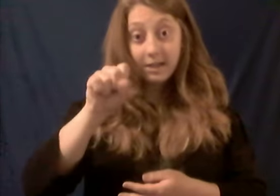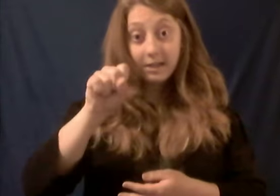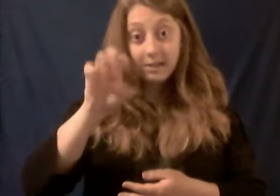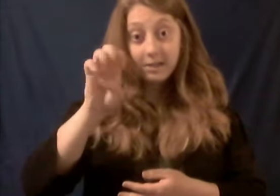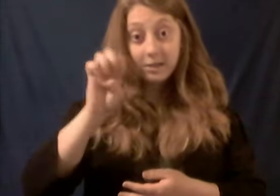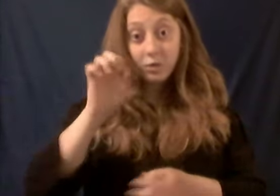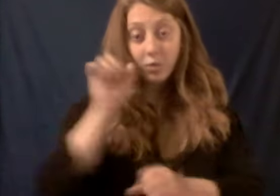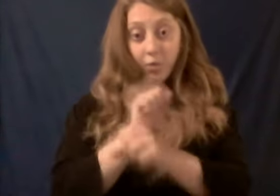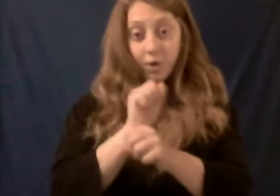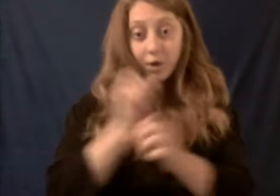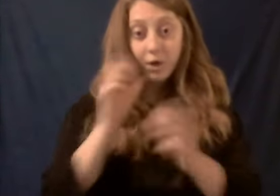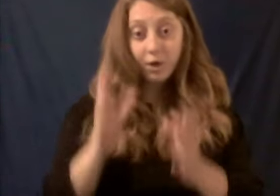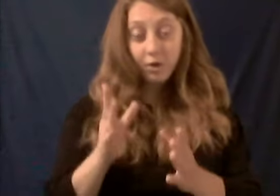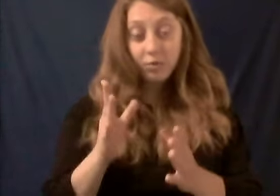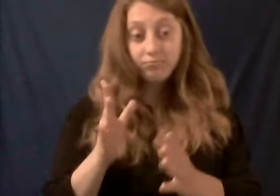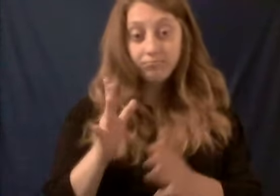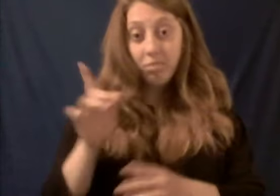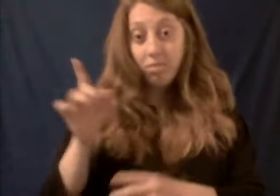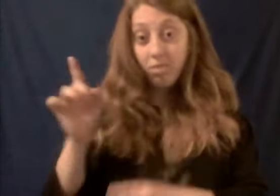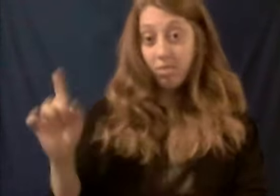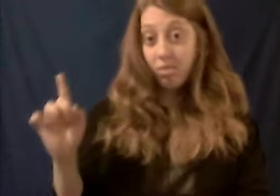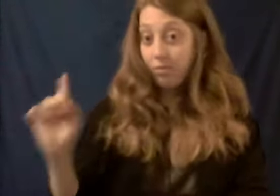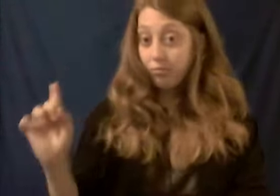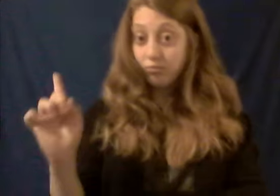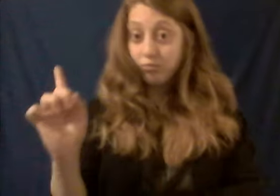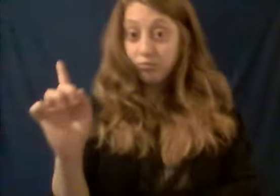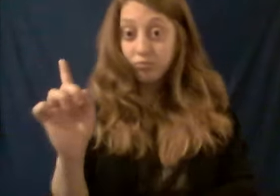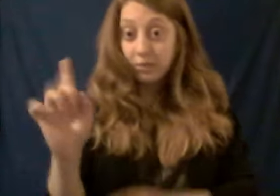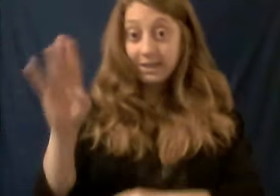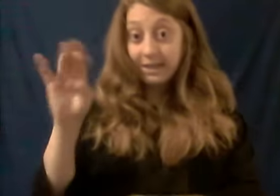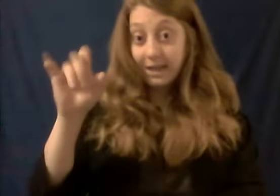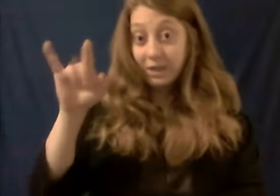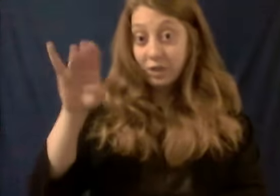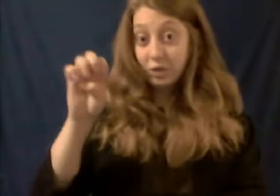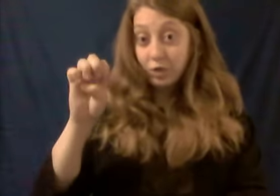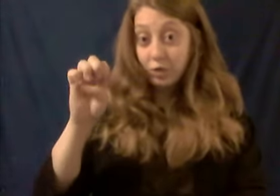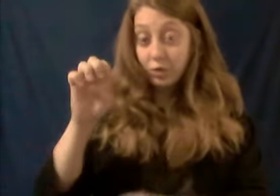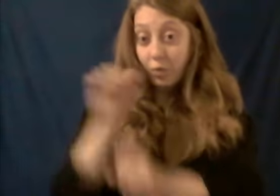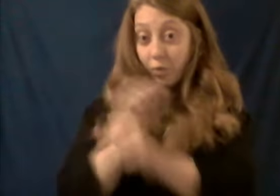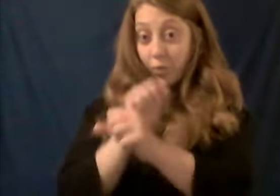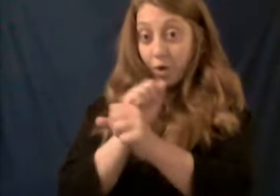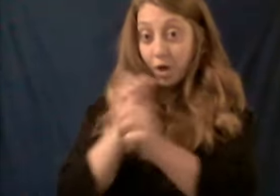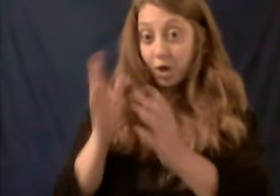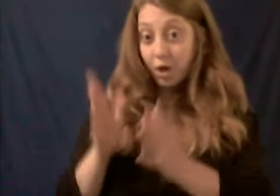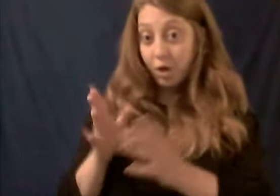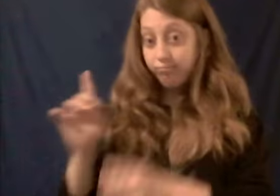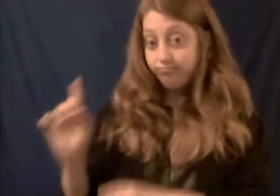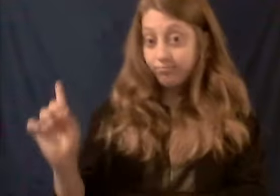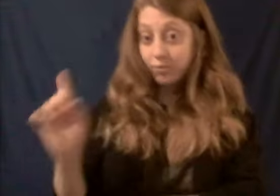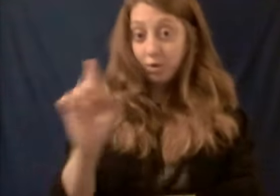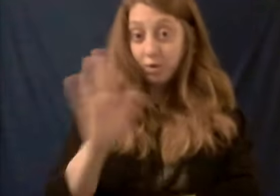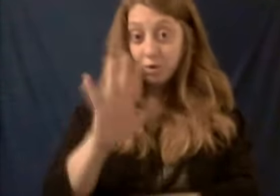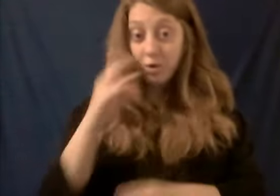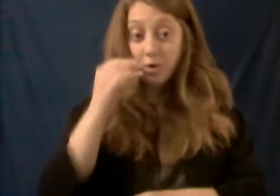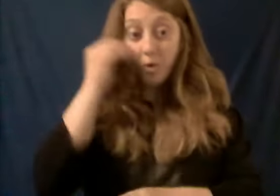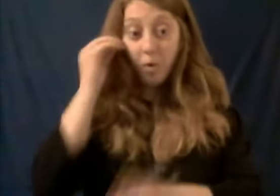or whatever's necessary with your home situation and review your current situation to make sure that you're able to meet your